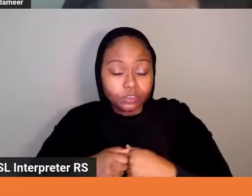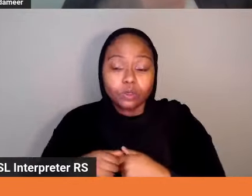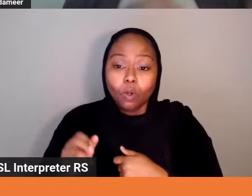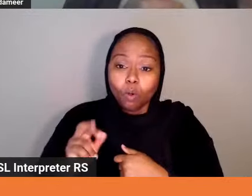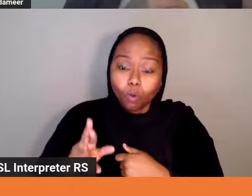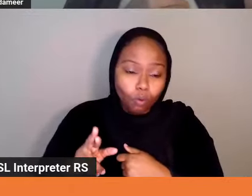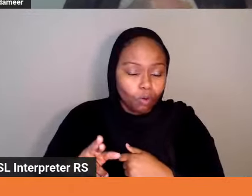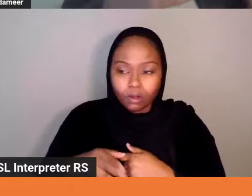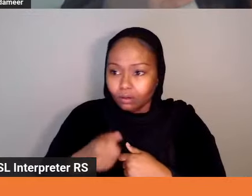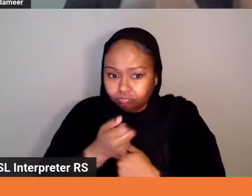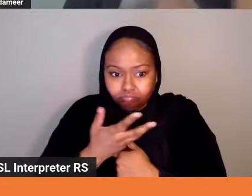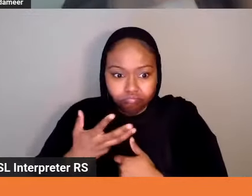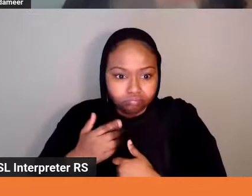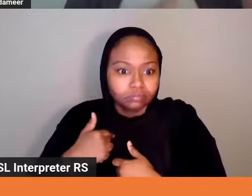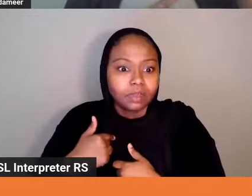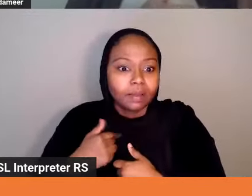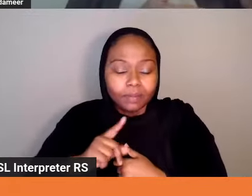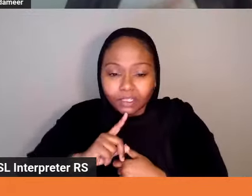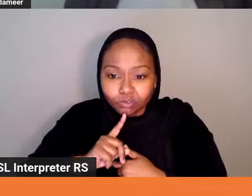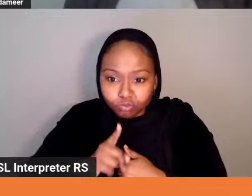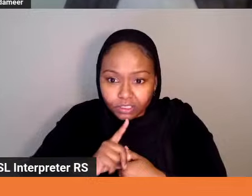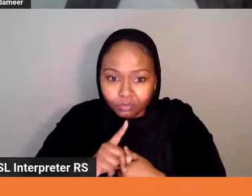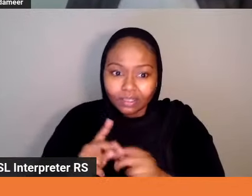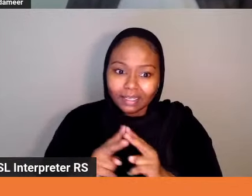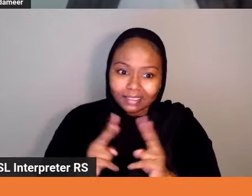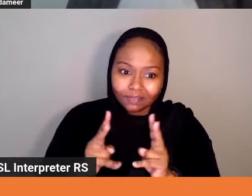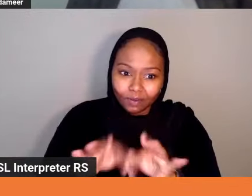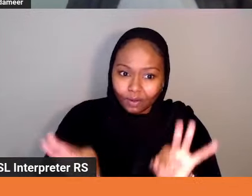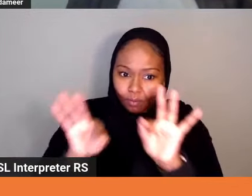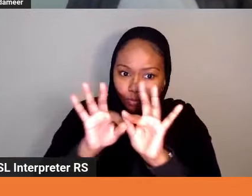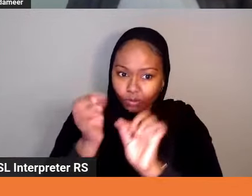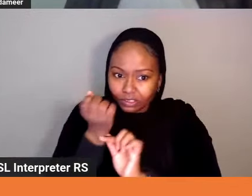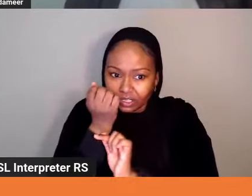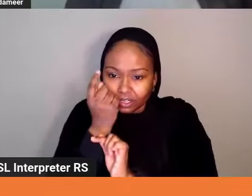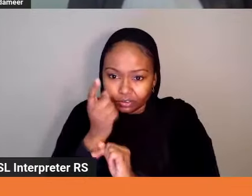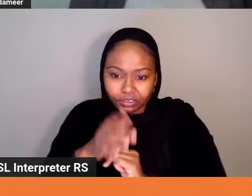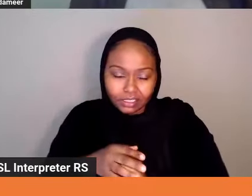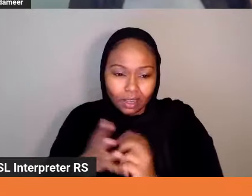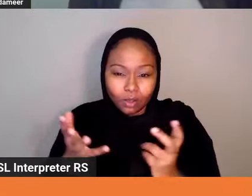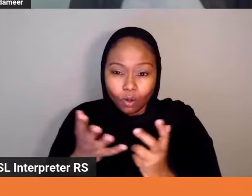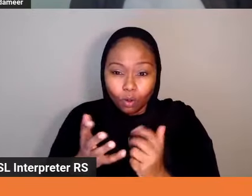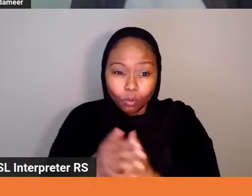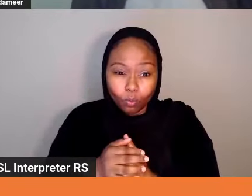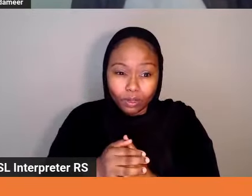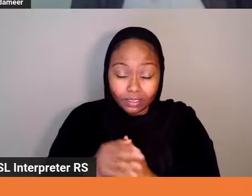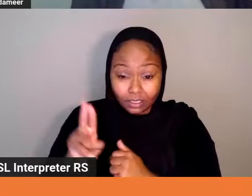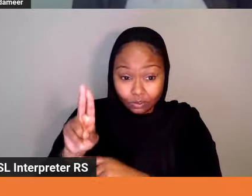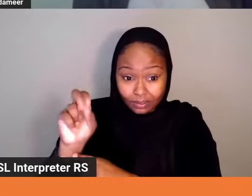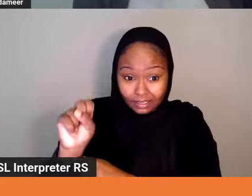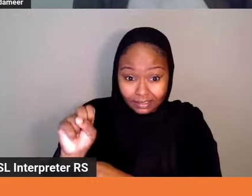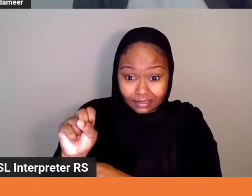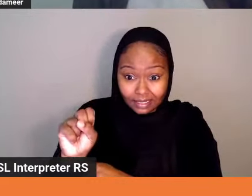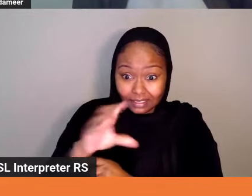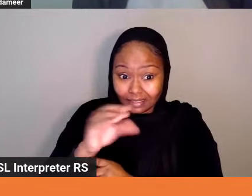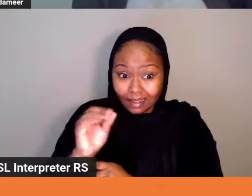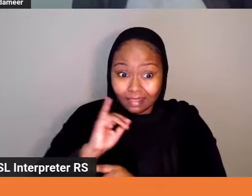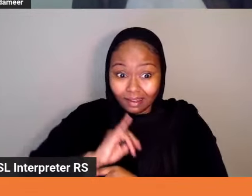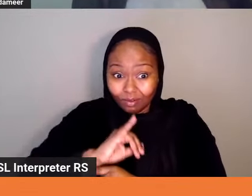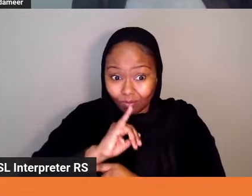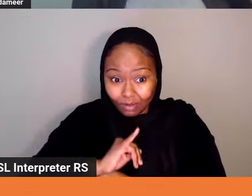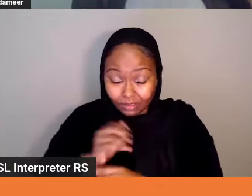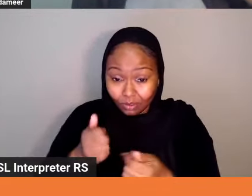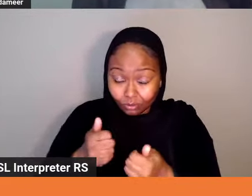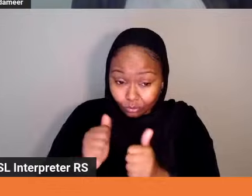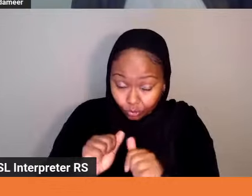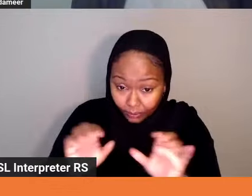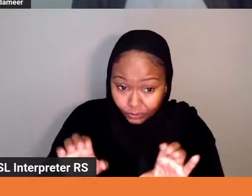because really it is very important to understand what the United States and the Israelis are trying